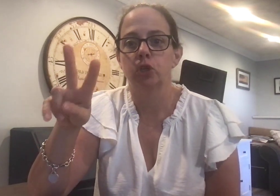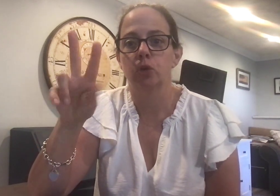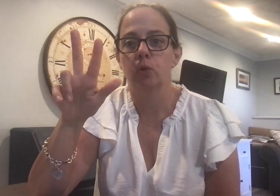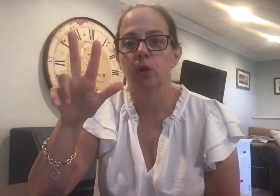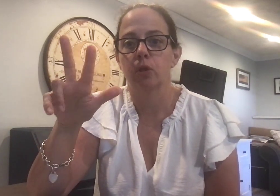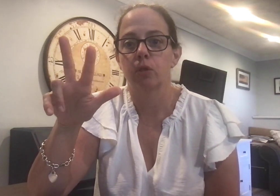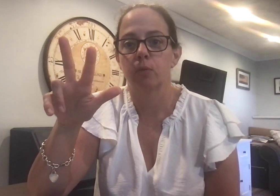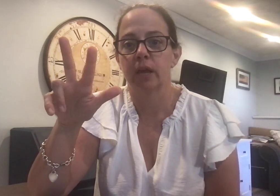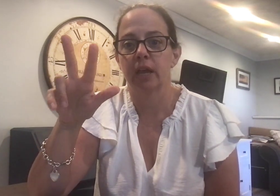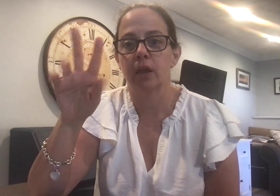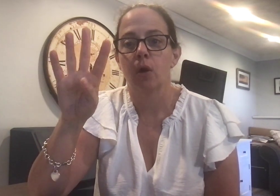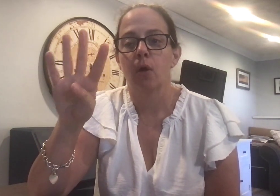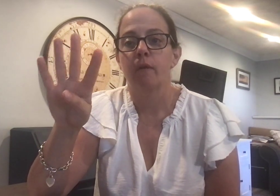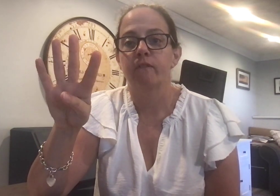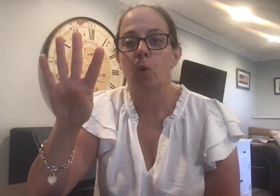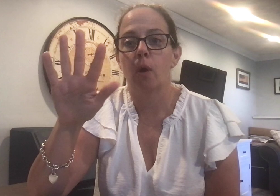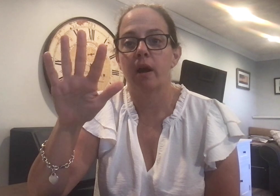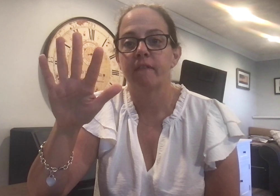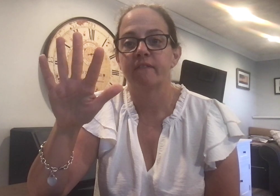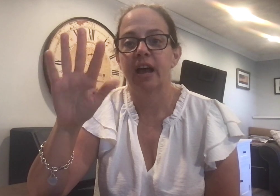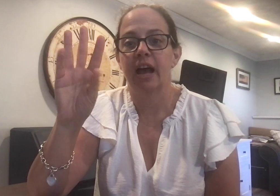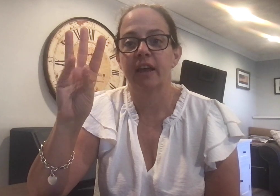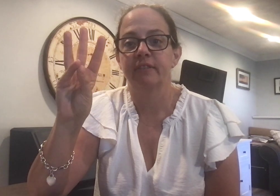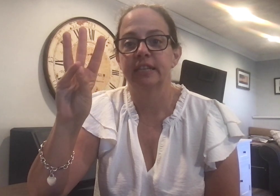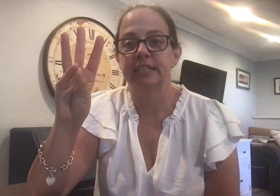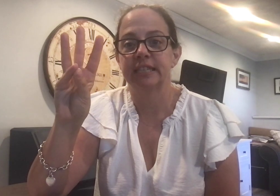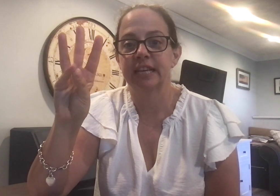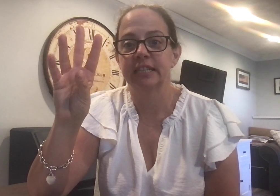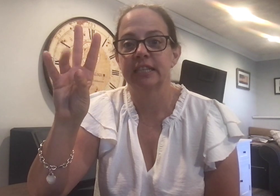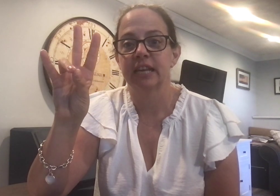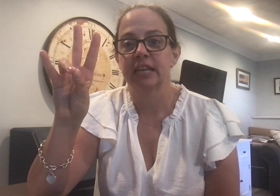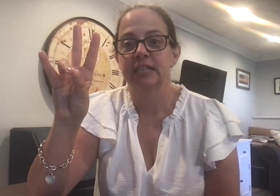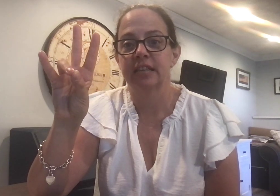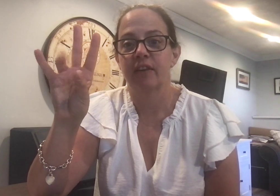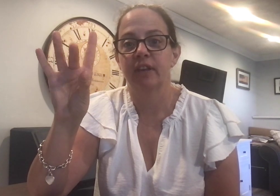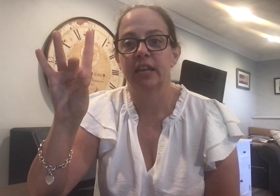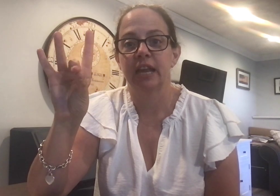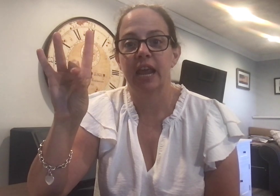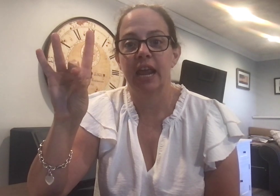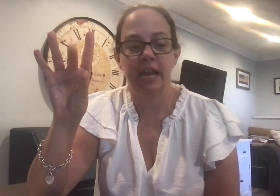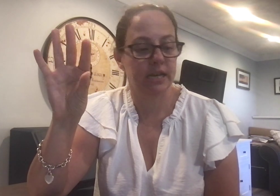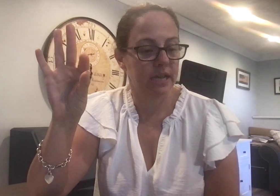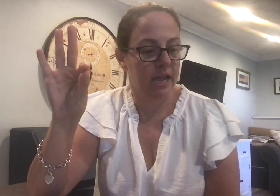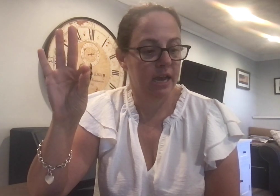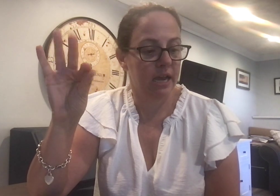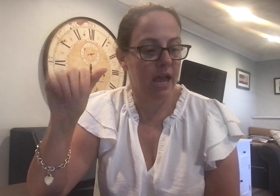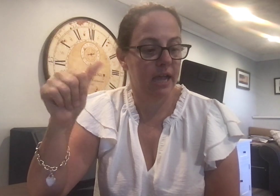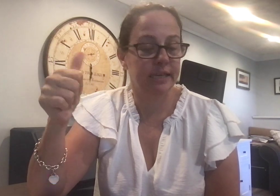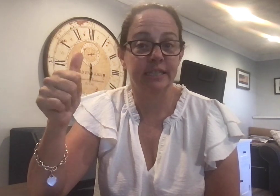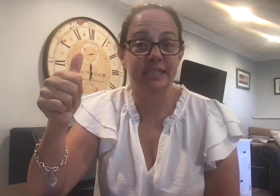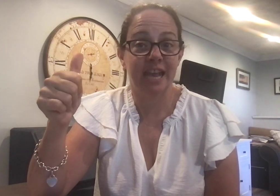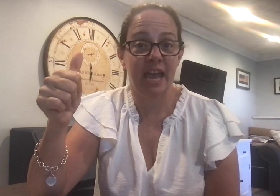2, 3, 4, 5, 6, 7, 8, 9,